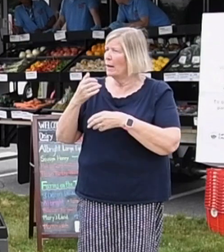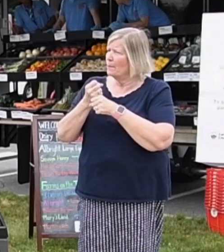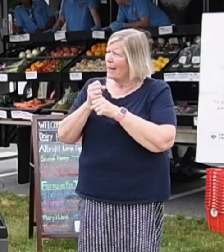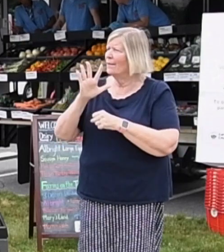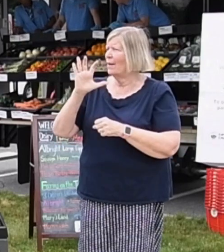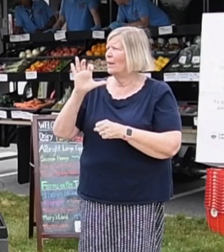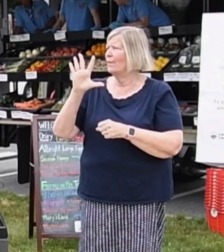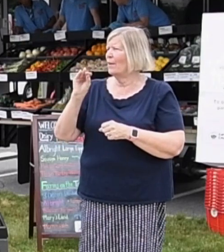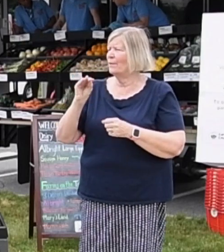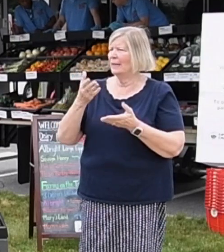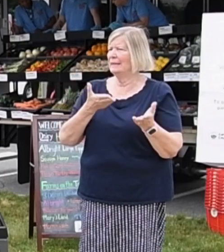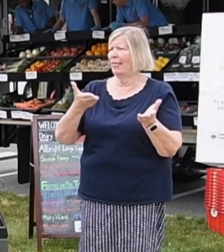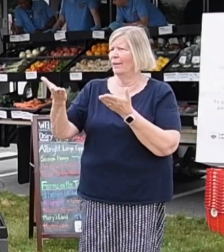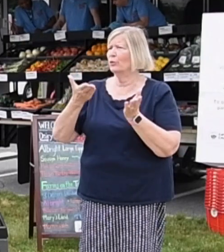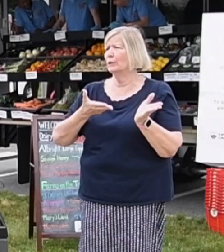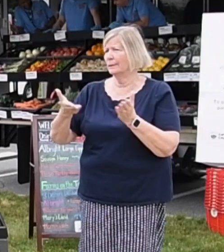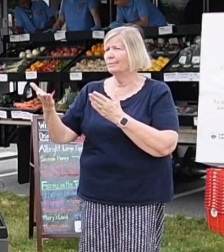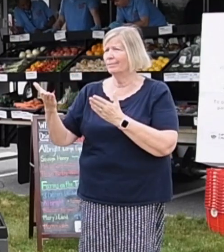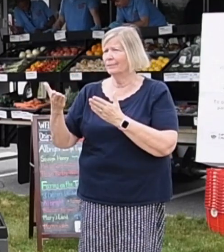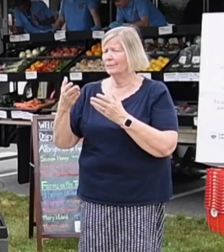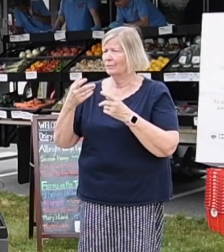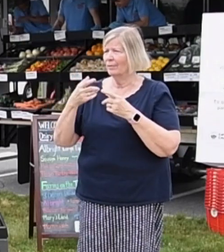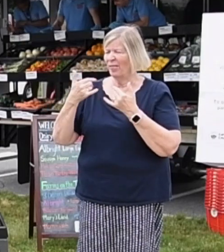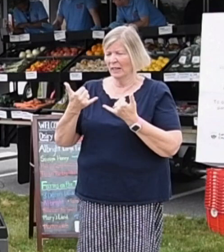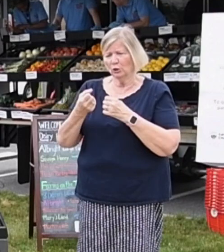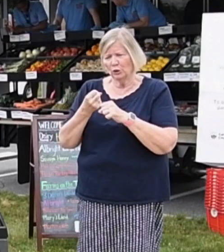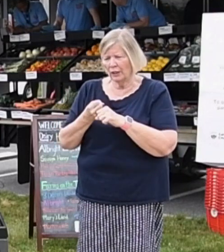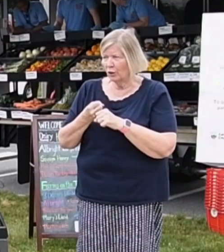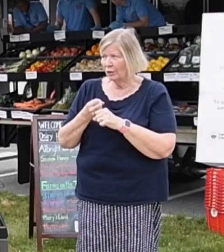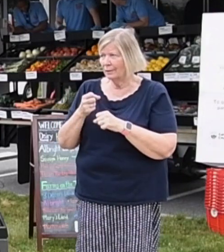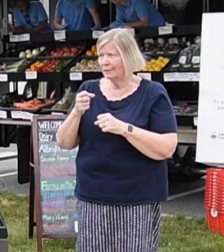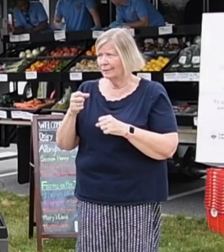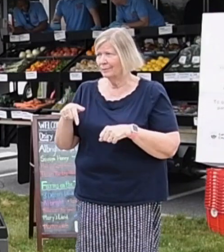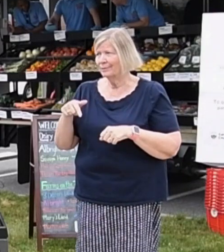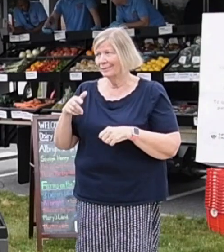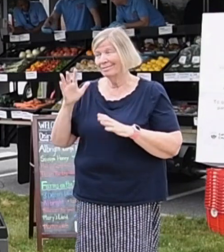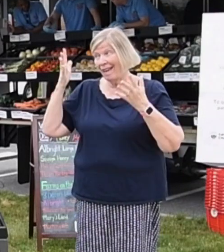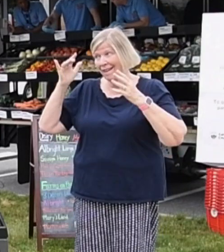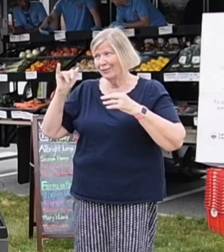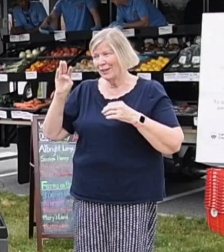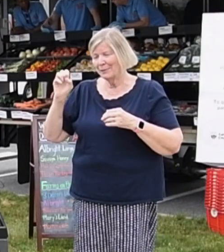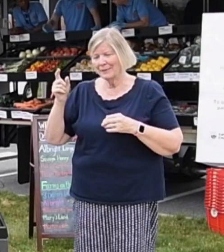550 deliveries. Again, go James, right?